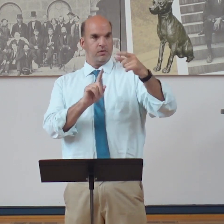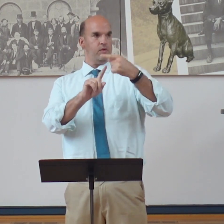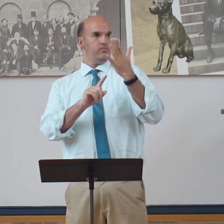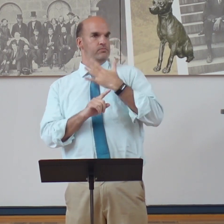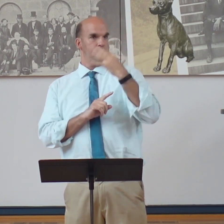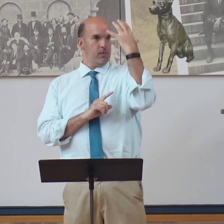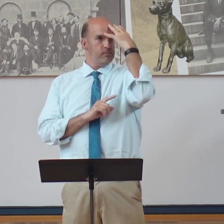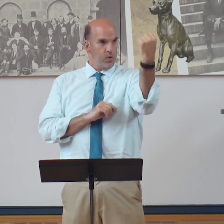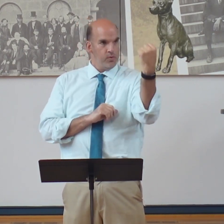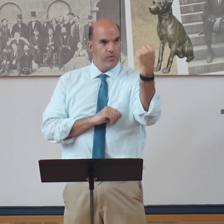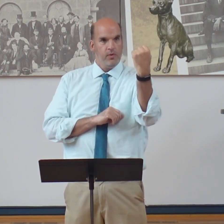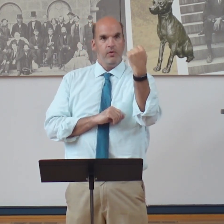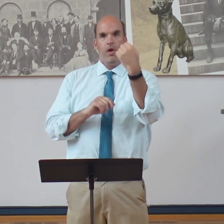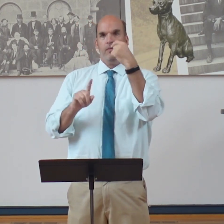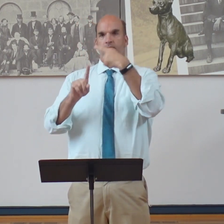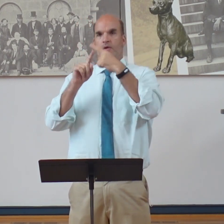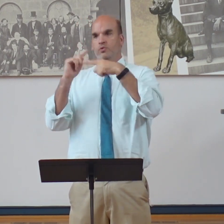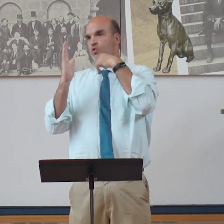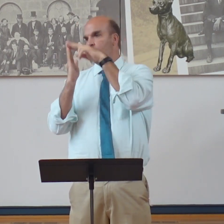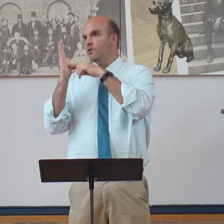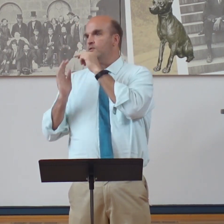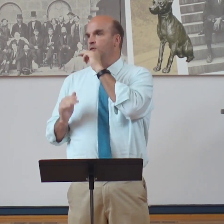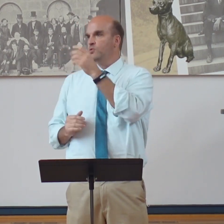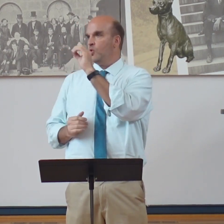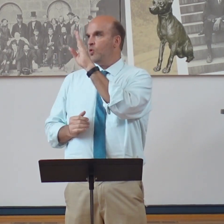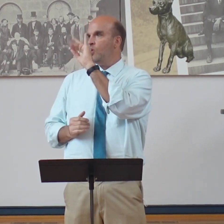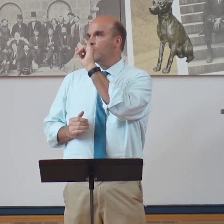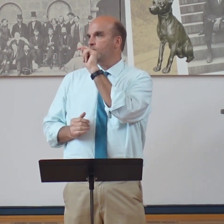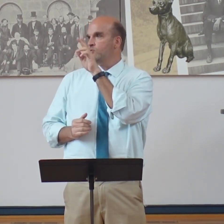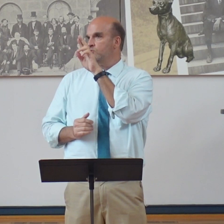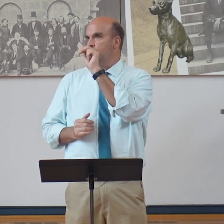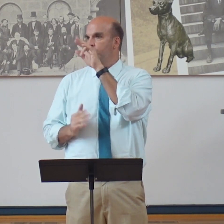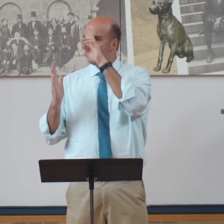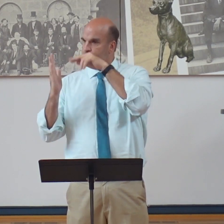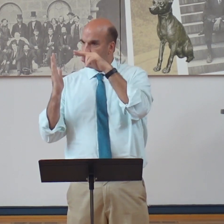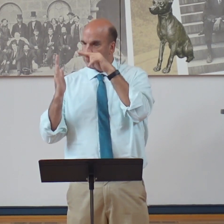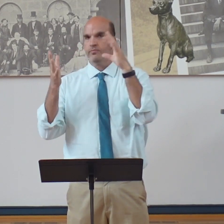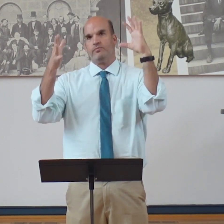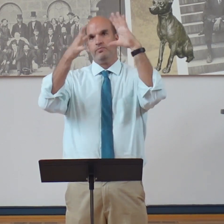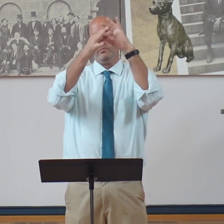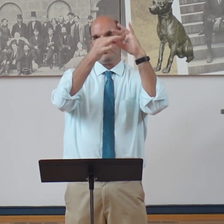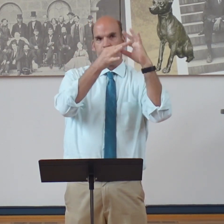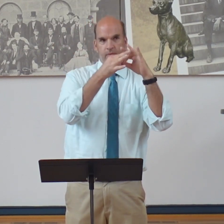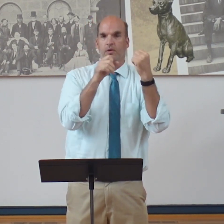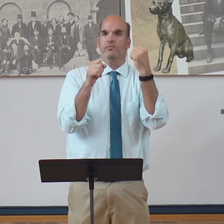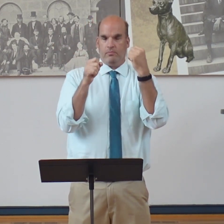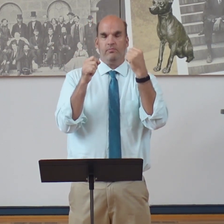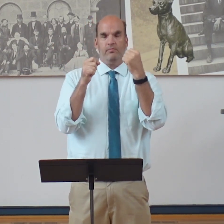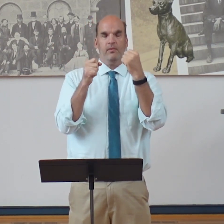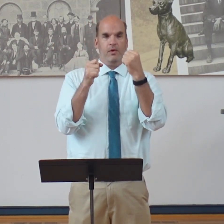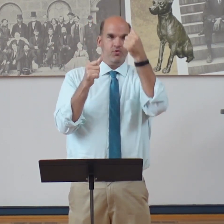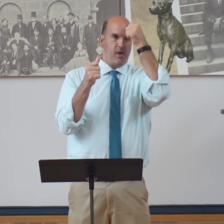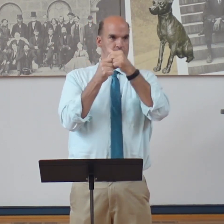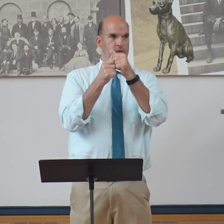in the 1970s, one of my earliest memories, as I was reading Nancy's obituary, I